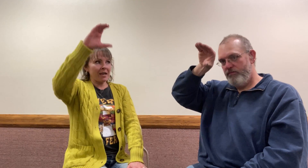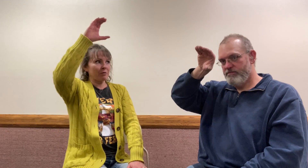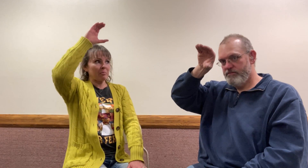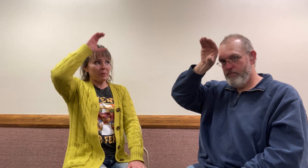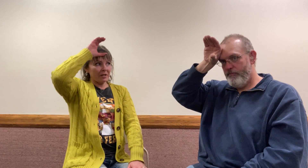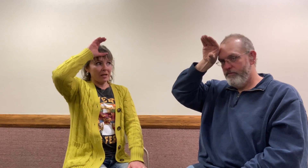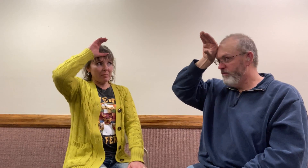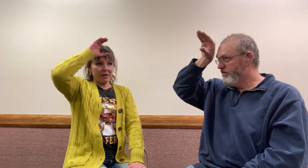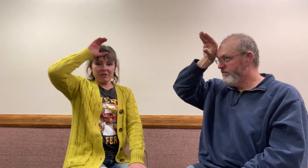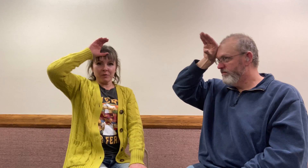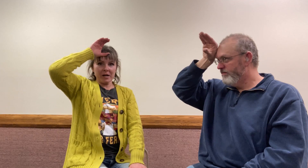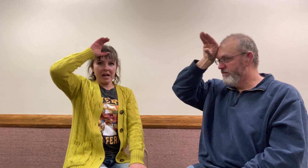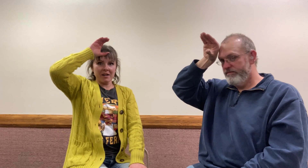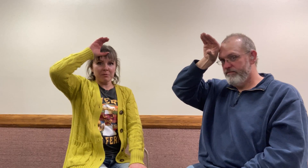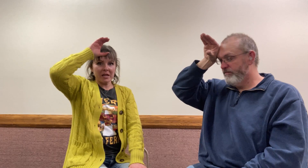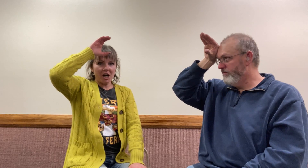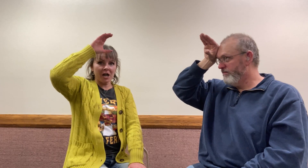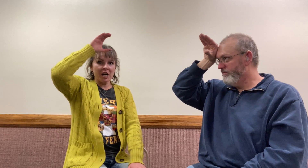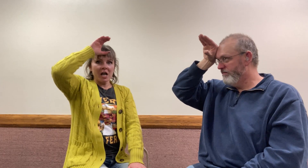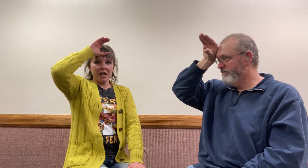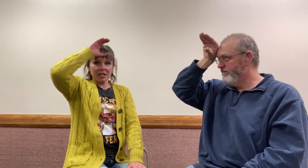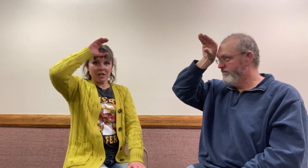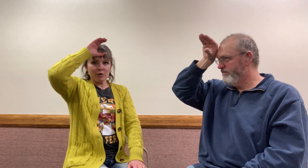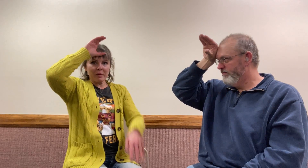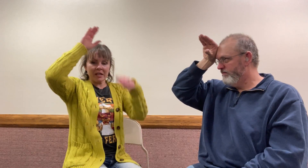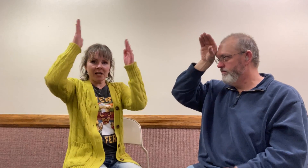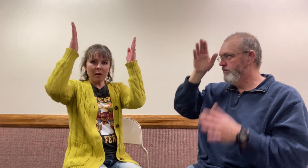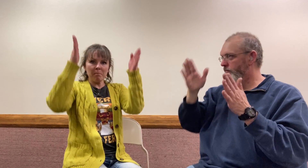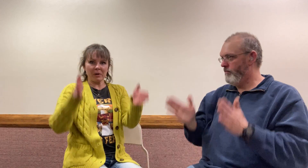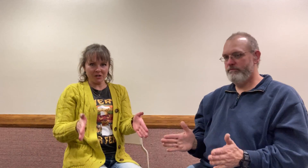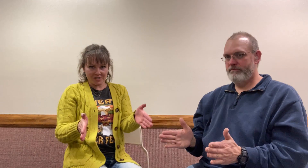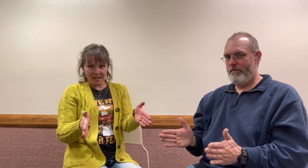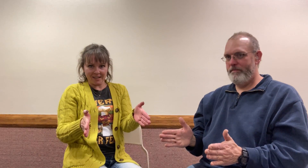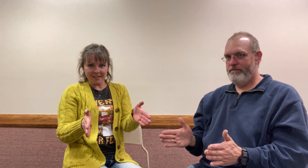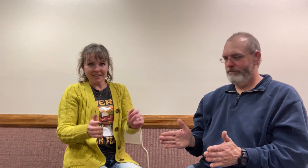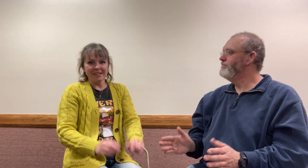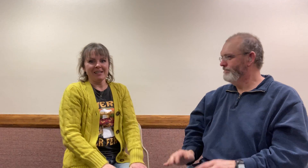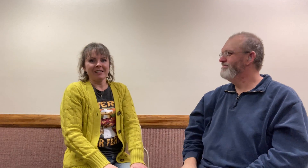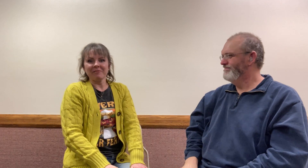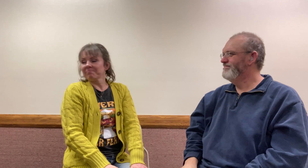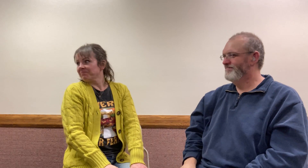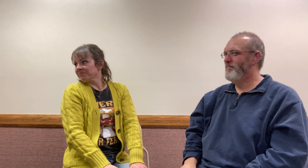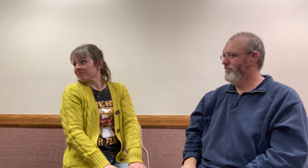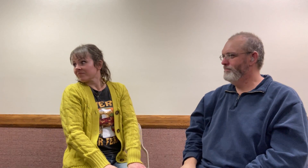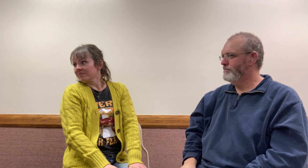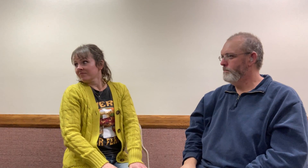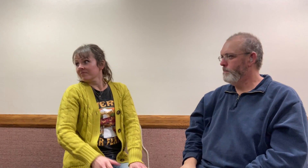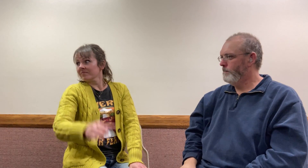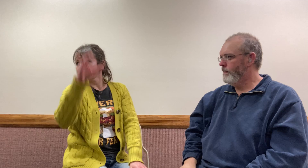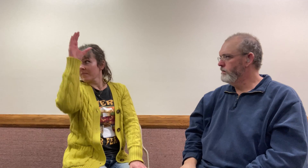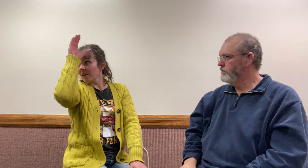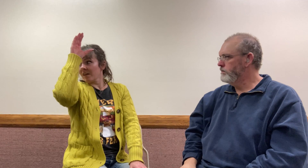we put it up on our forehead. We are a Cuban person. It goes forward. The C goes